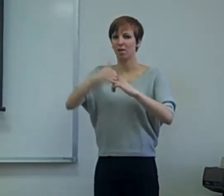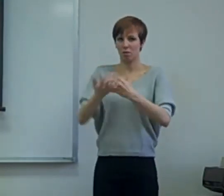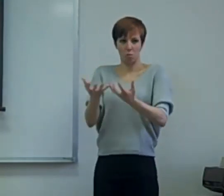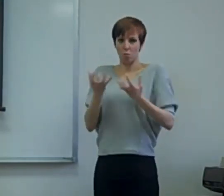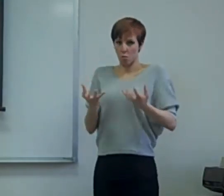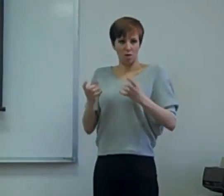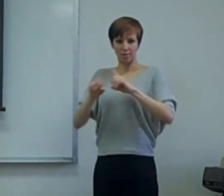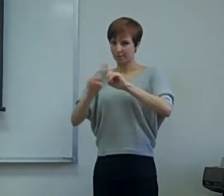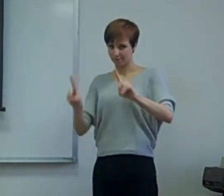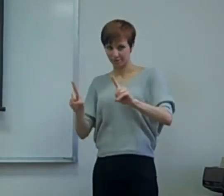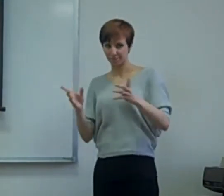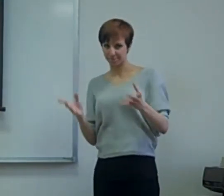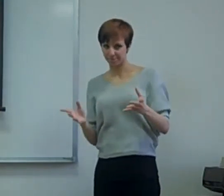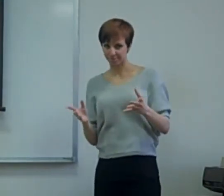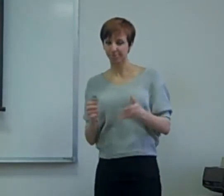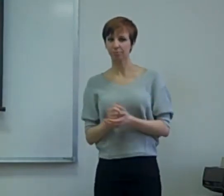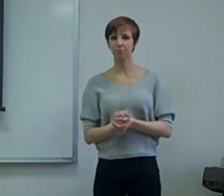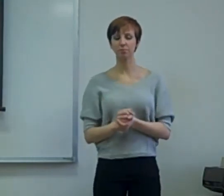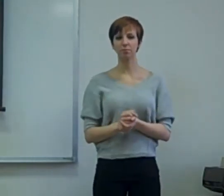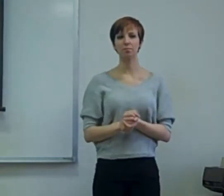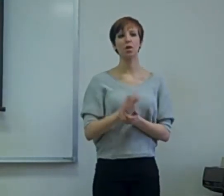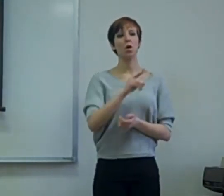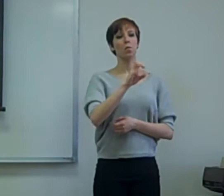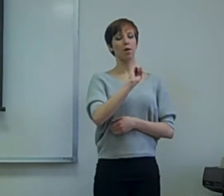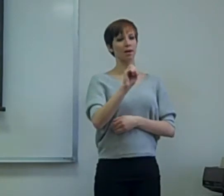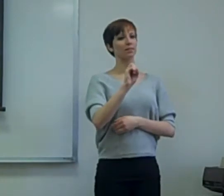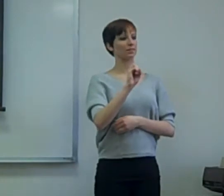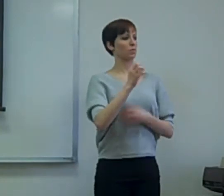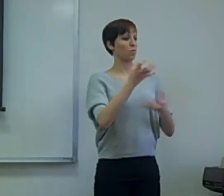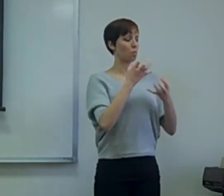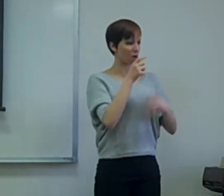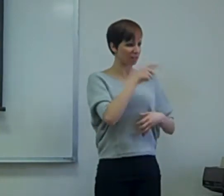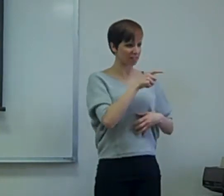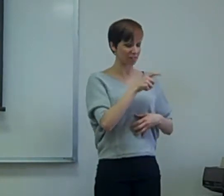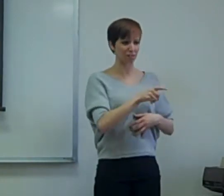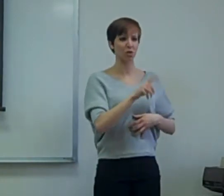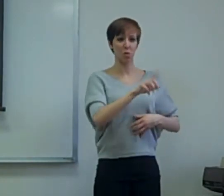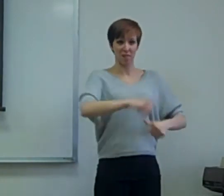Ross wants you to get back to your new normal, that acceptance place,